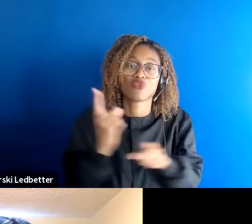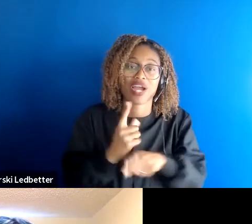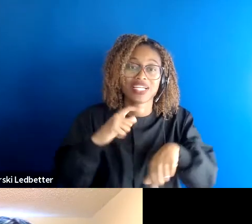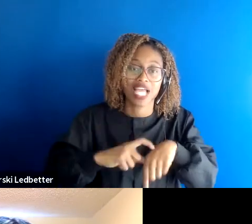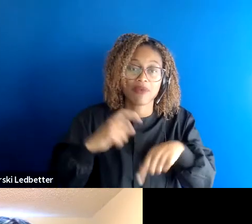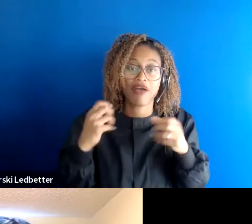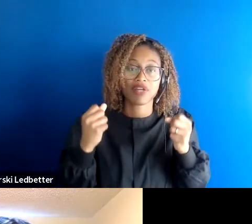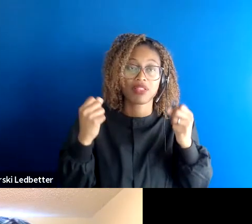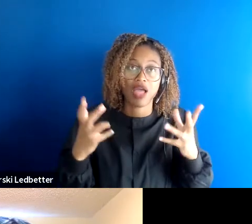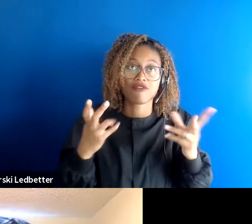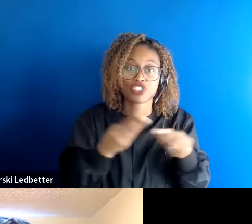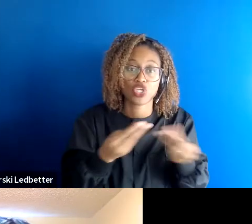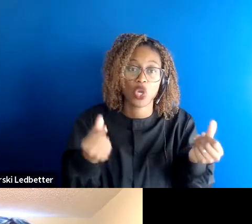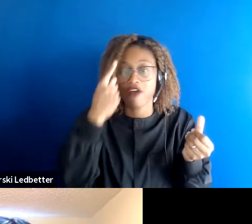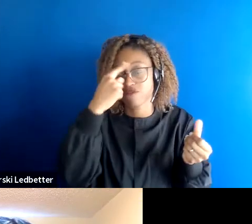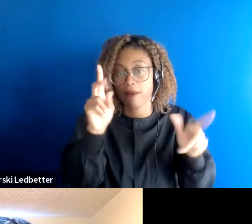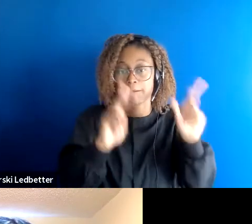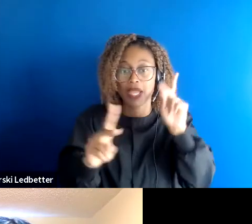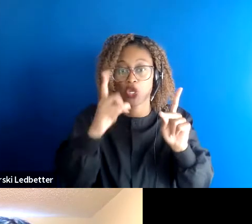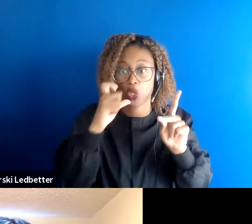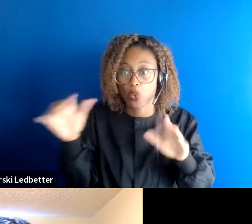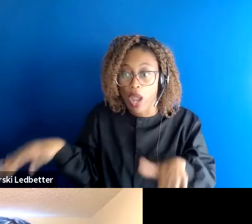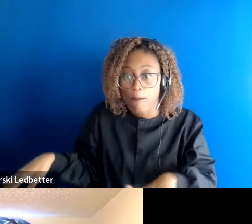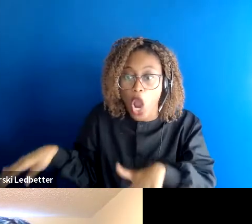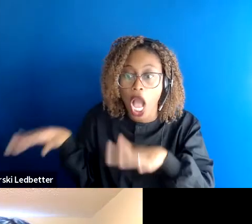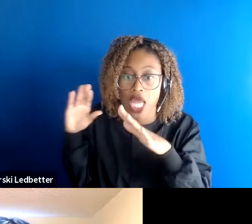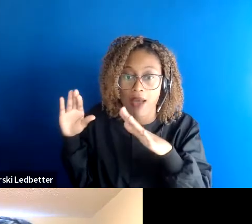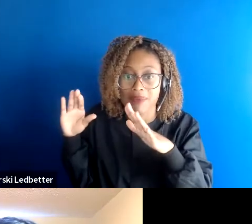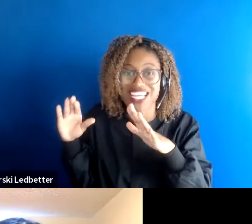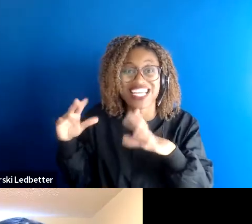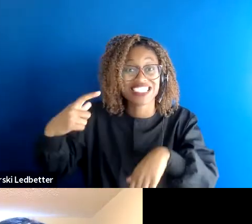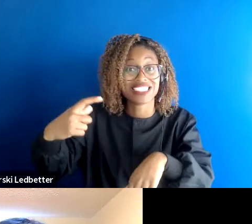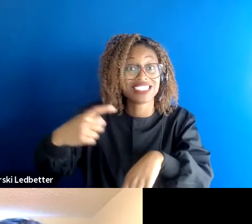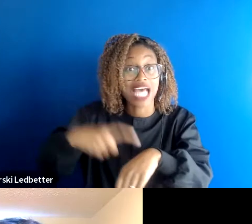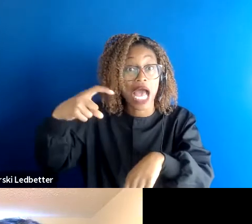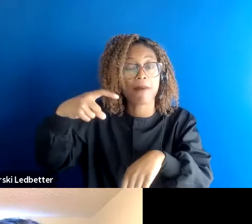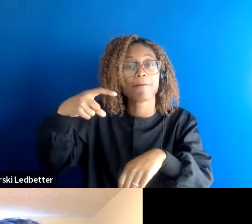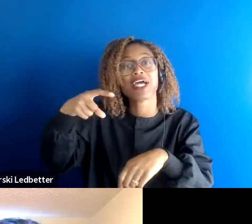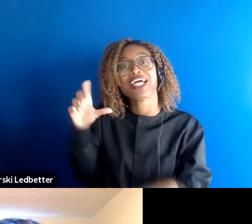it means for people who have been brought up in time and space